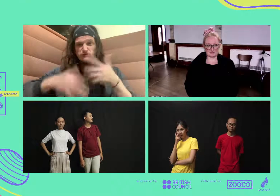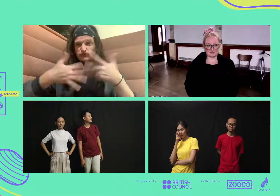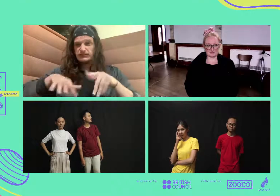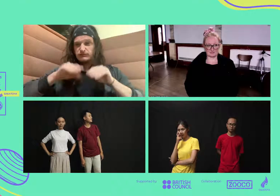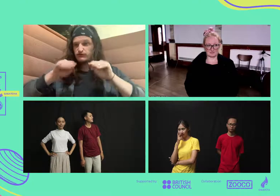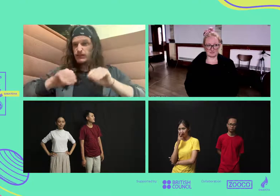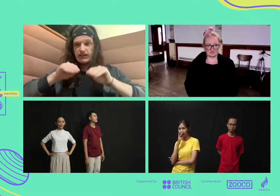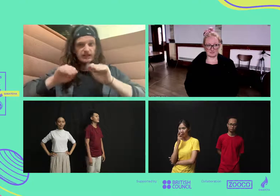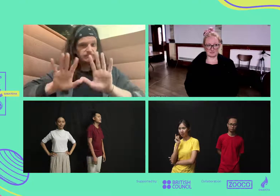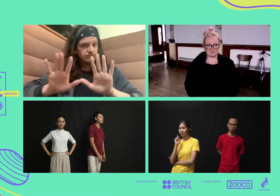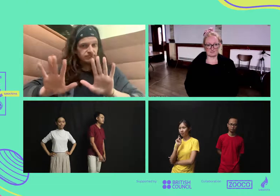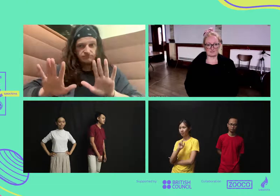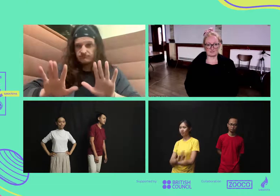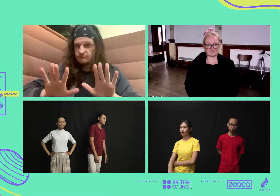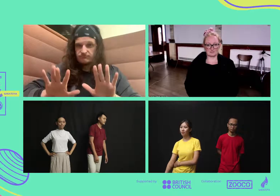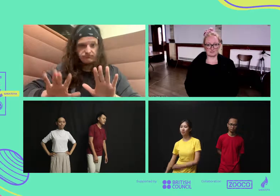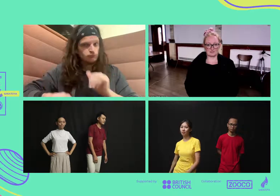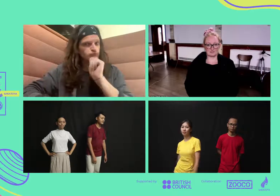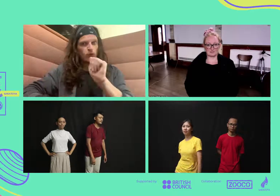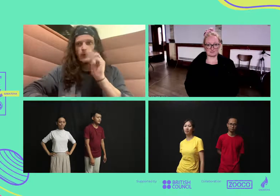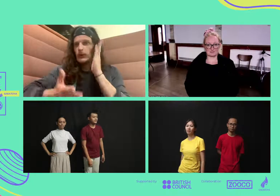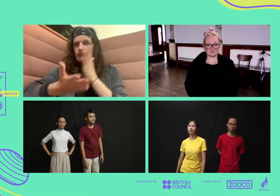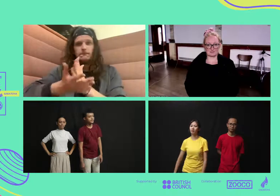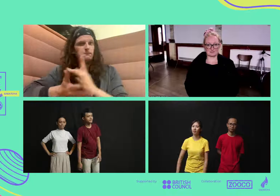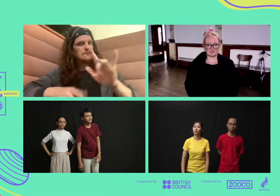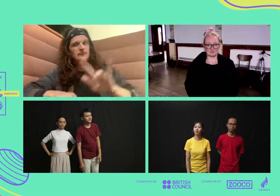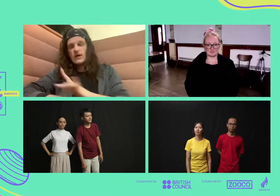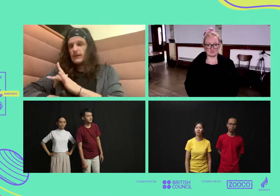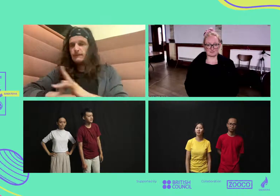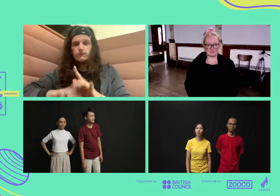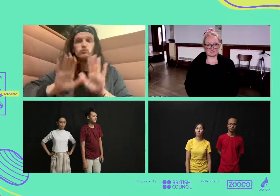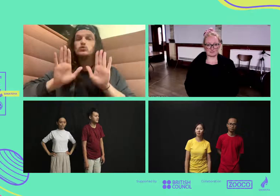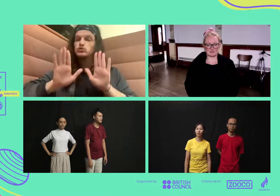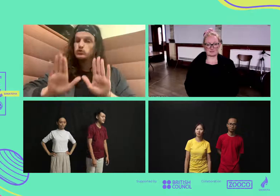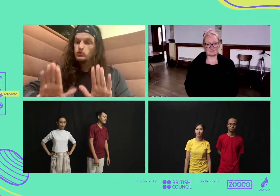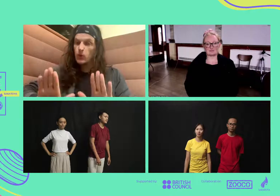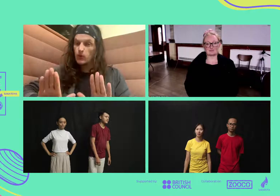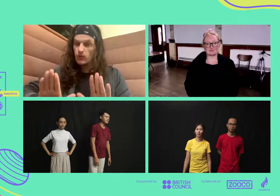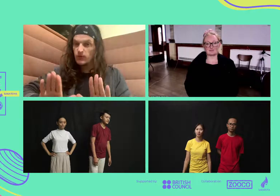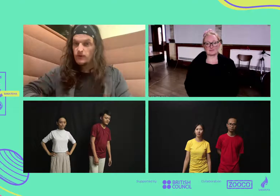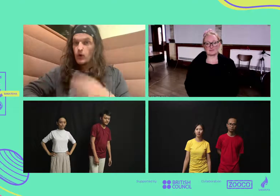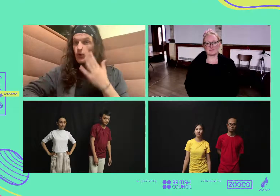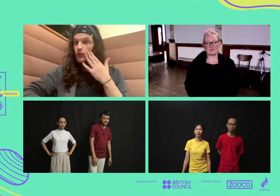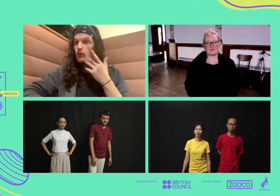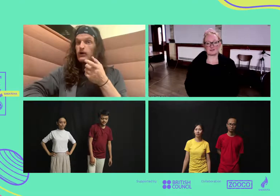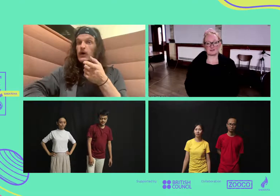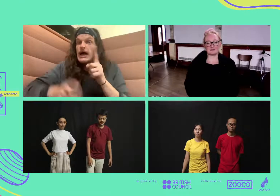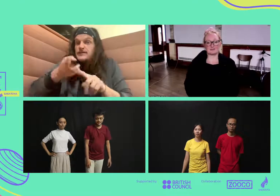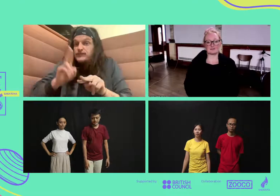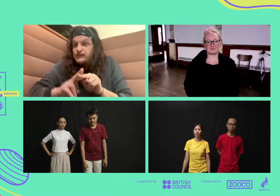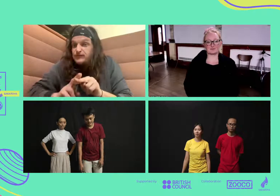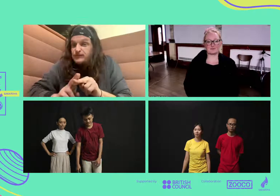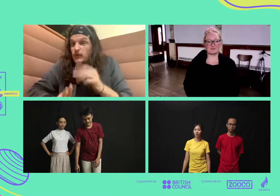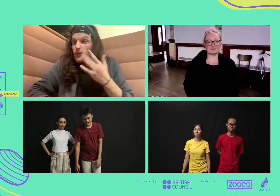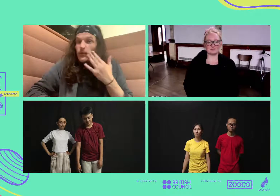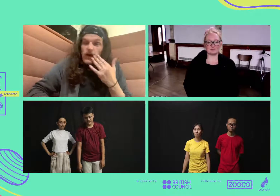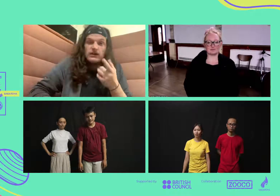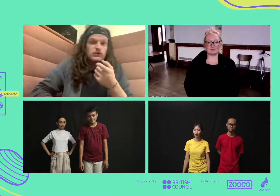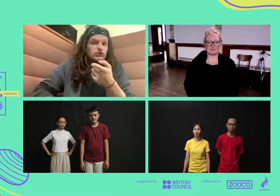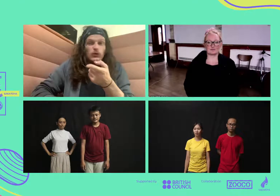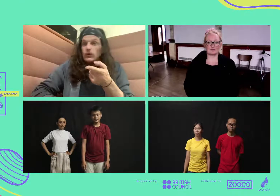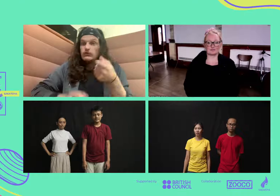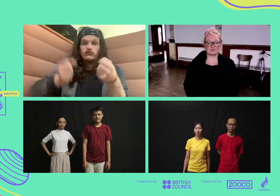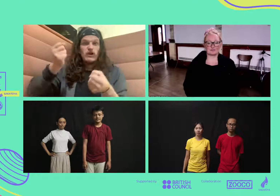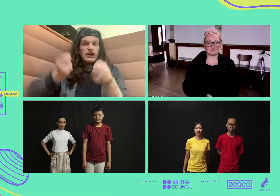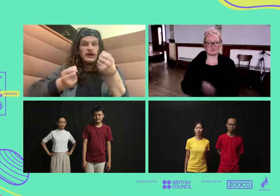think about your story. And this is just a workshop. It's just an exercise. You know, it's not a performance. So you don't